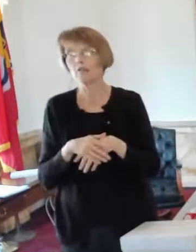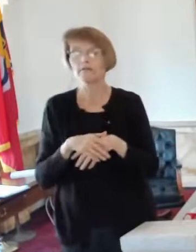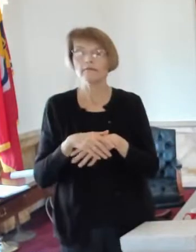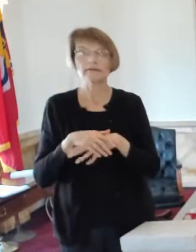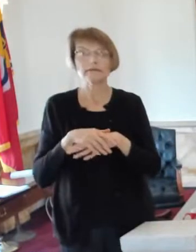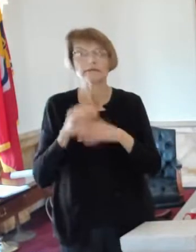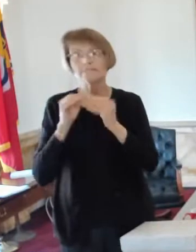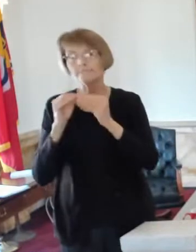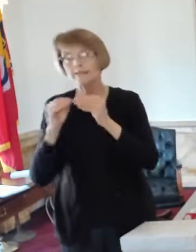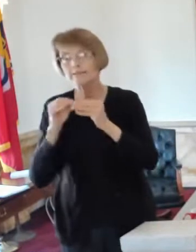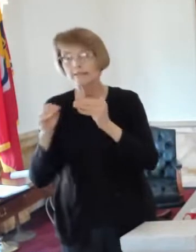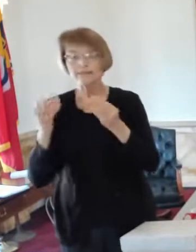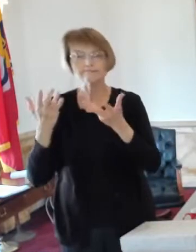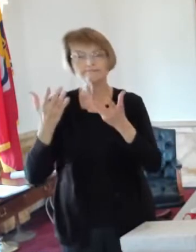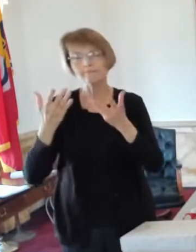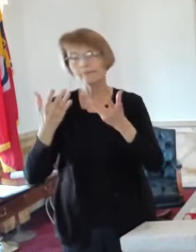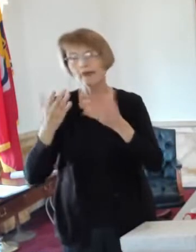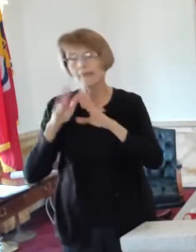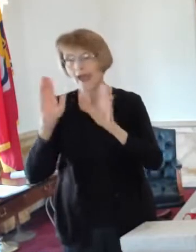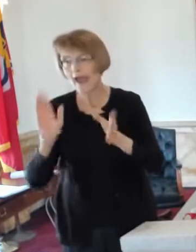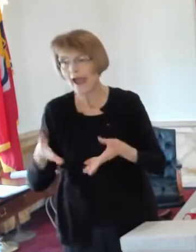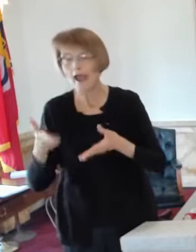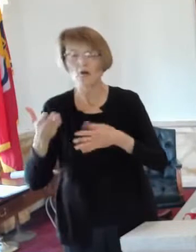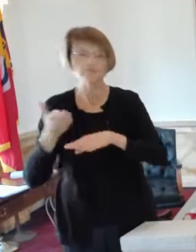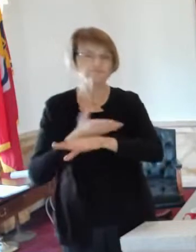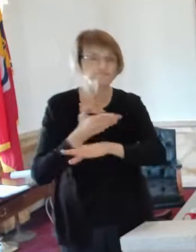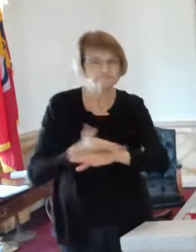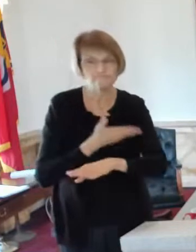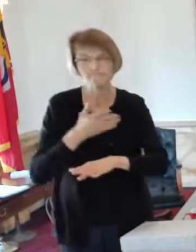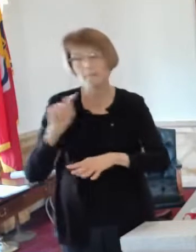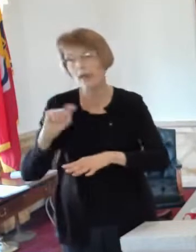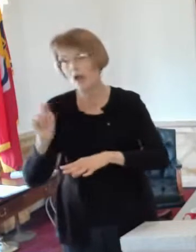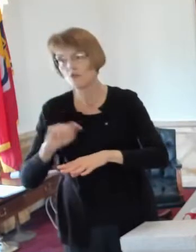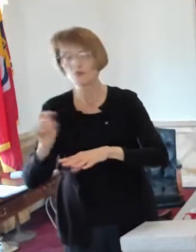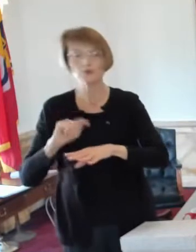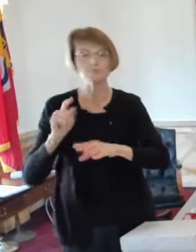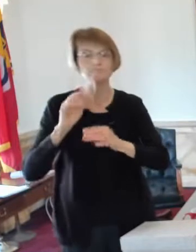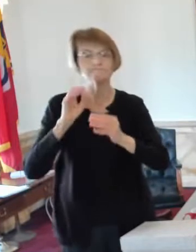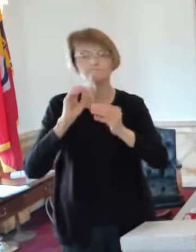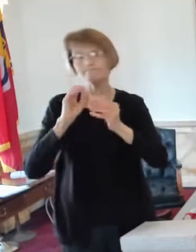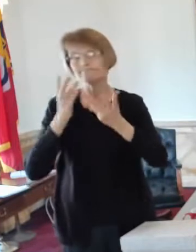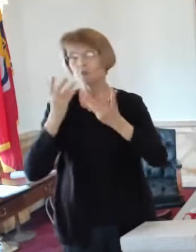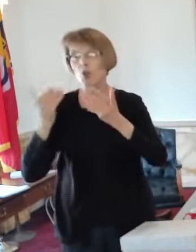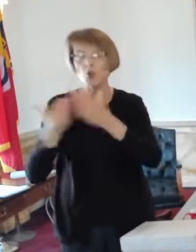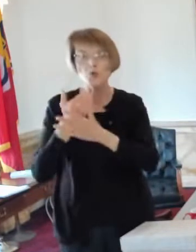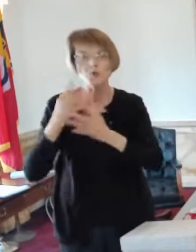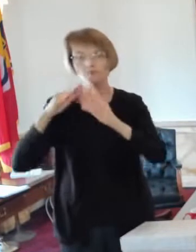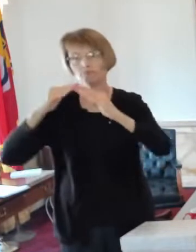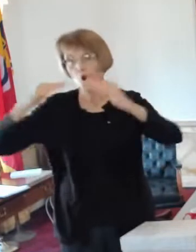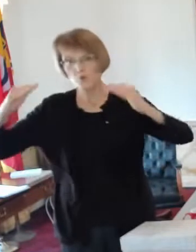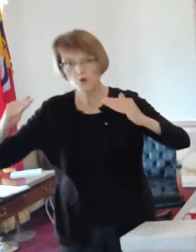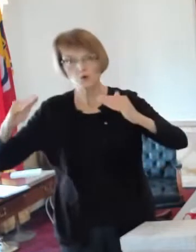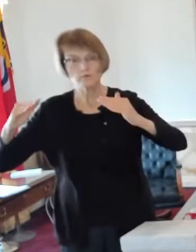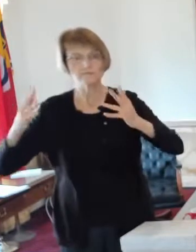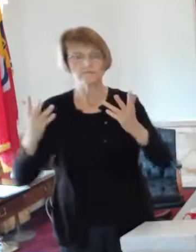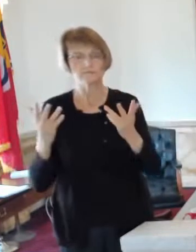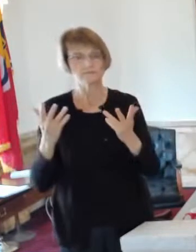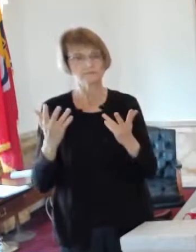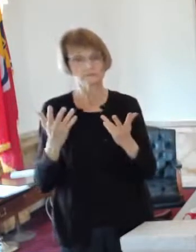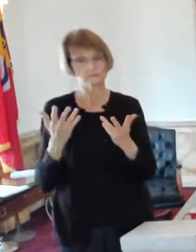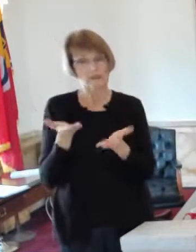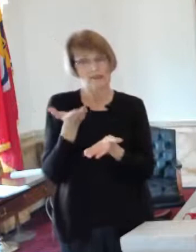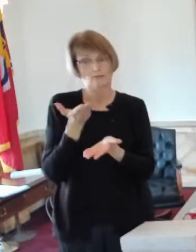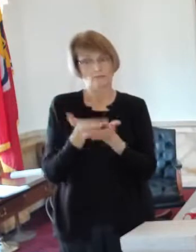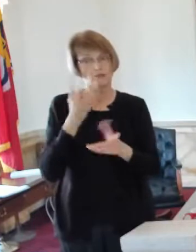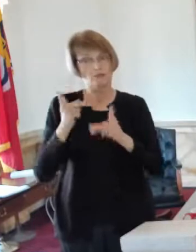bathroom, whatever the projects are. And that continues to say that people have confidence in their city